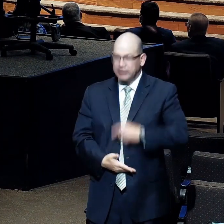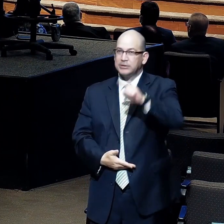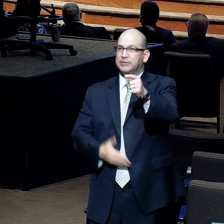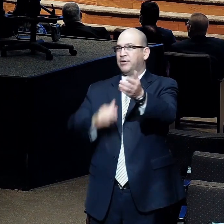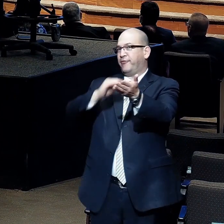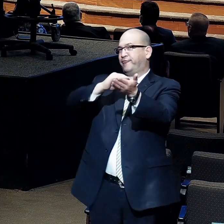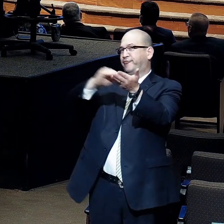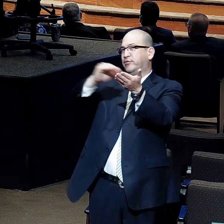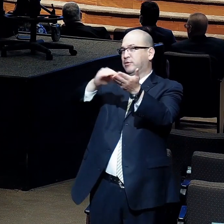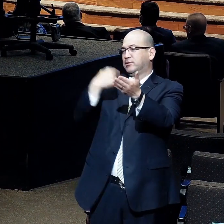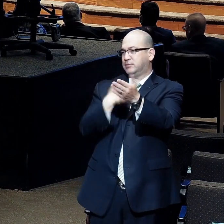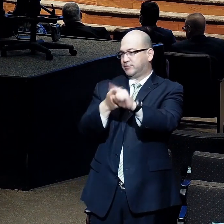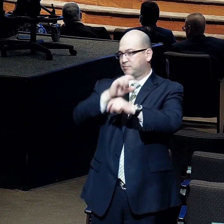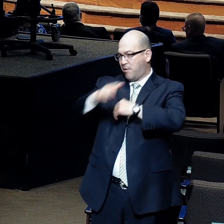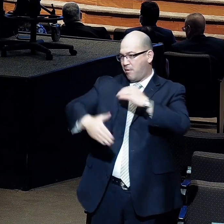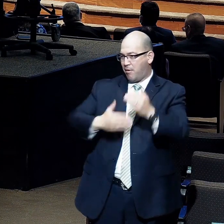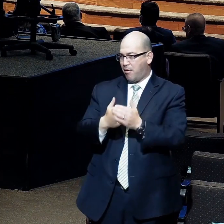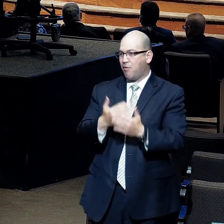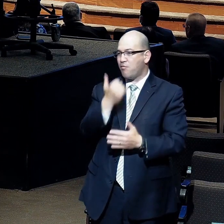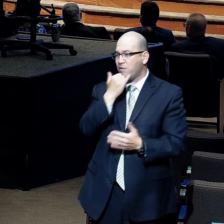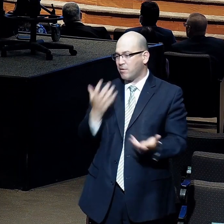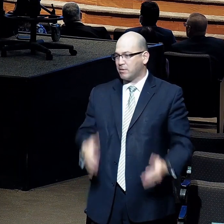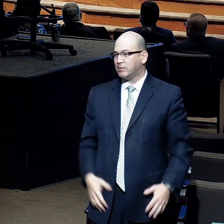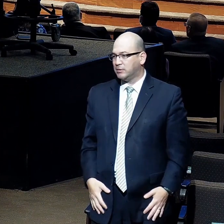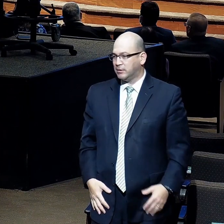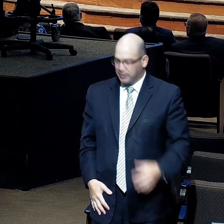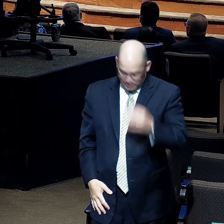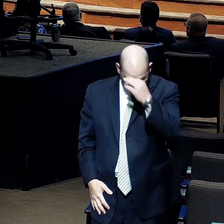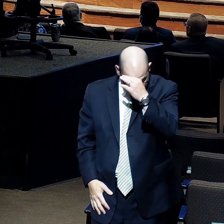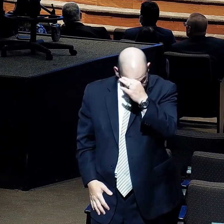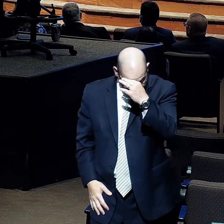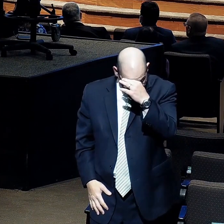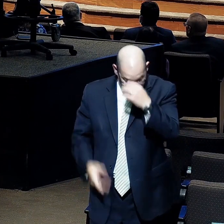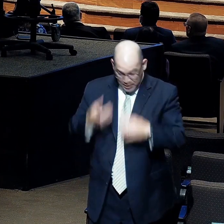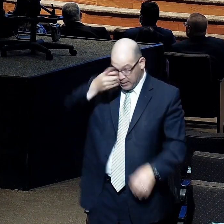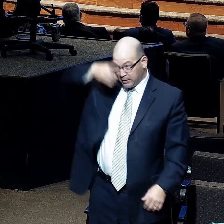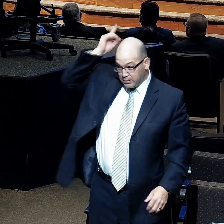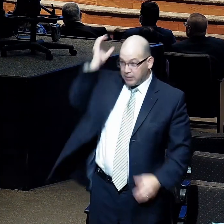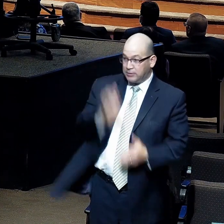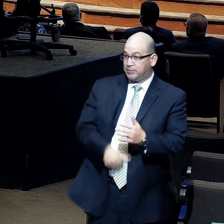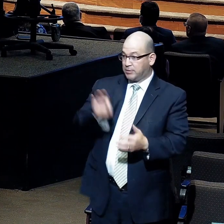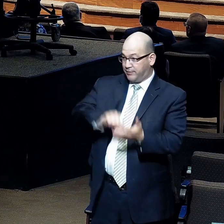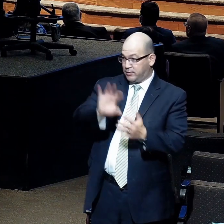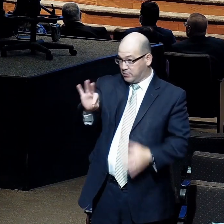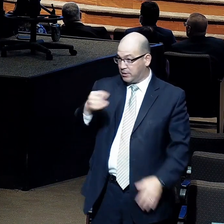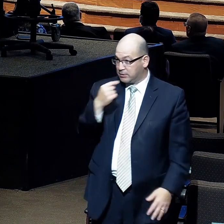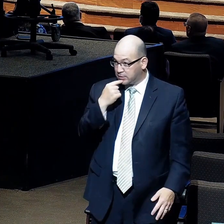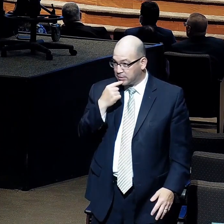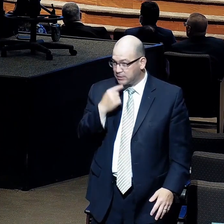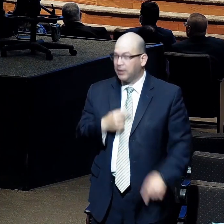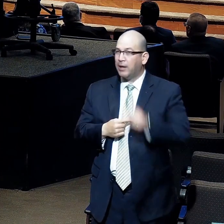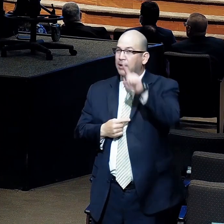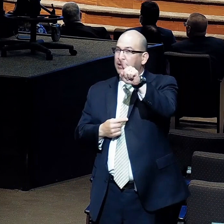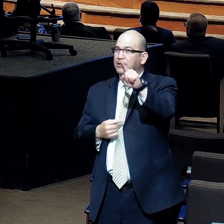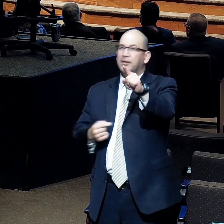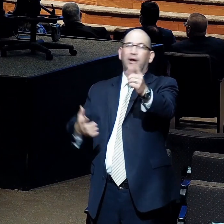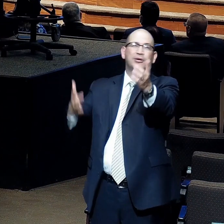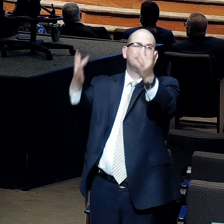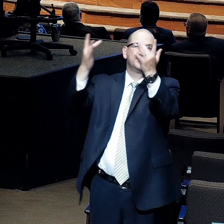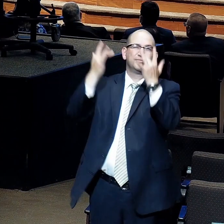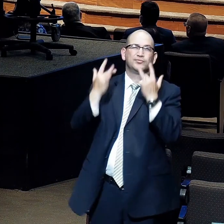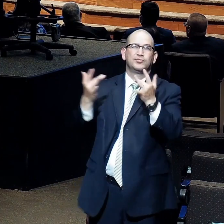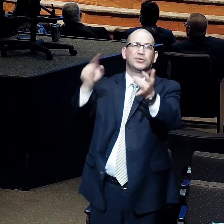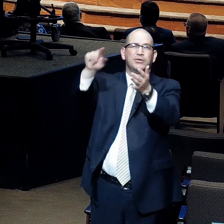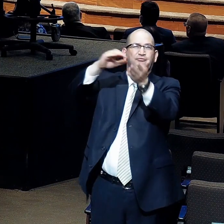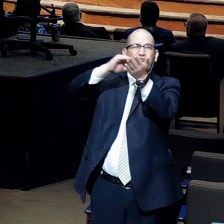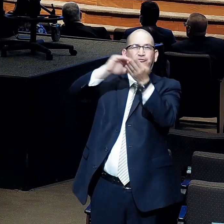all unrighteousness." Daniel 9:9, "To the Lord our God belong mercies and forgiveness, though we have rebelled